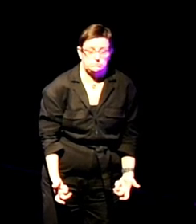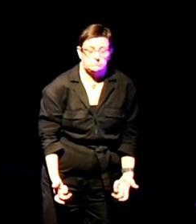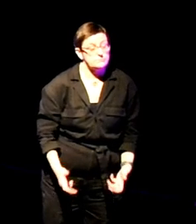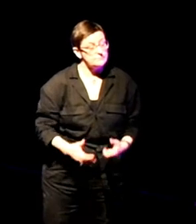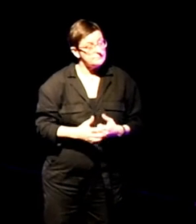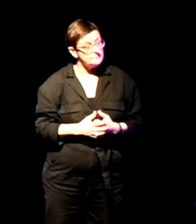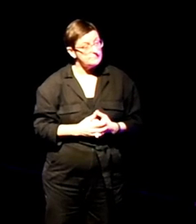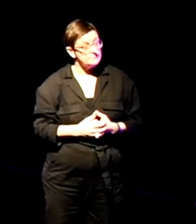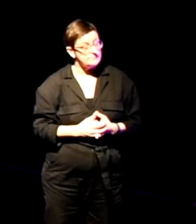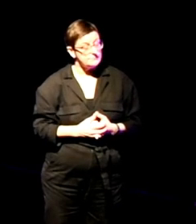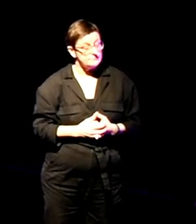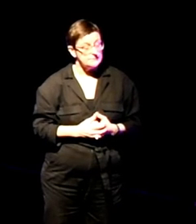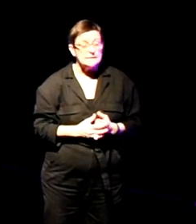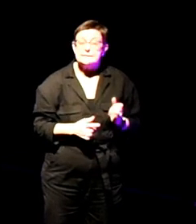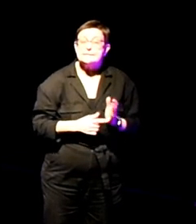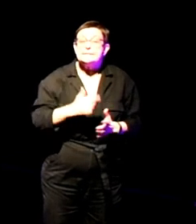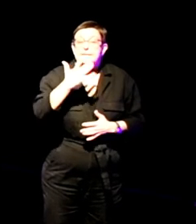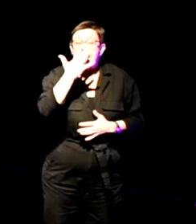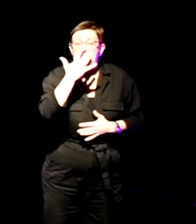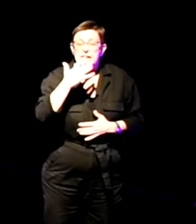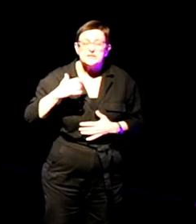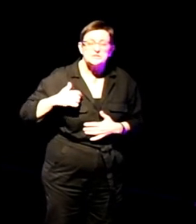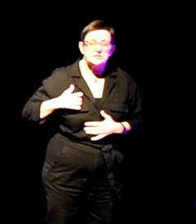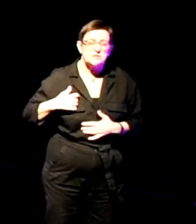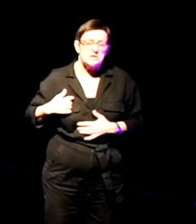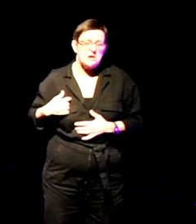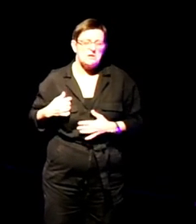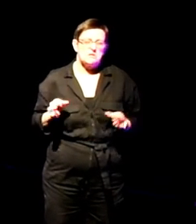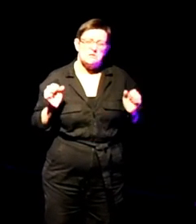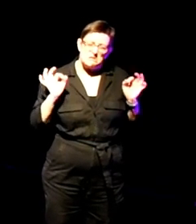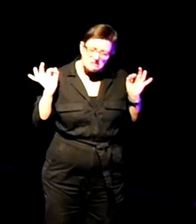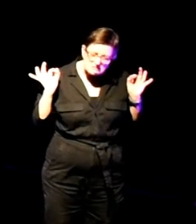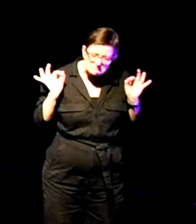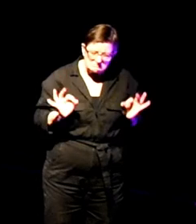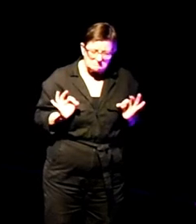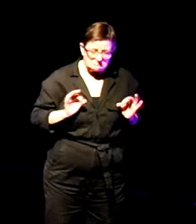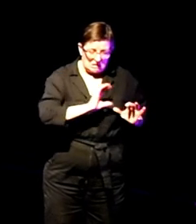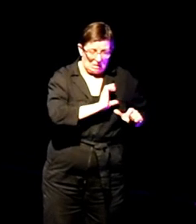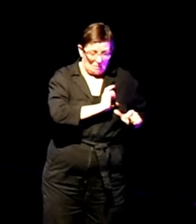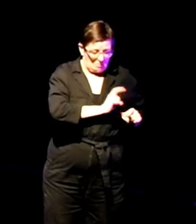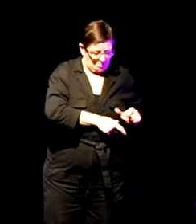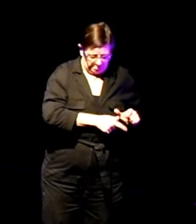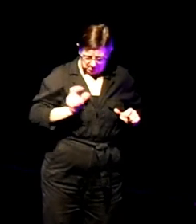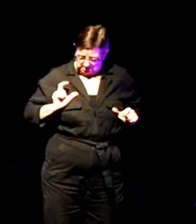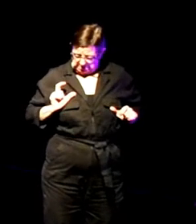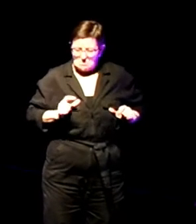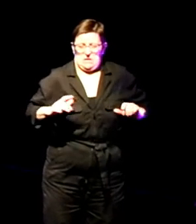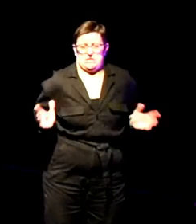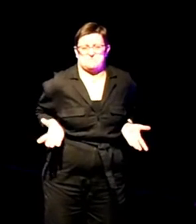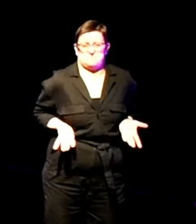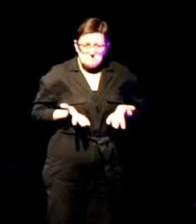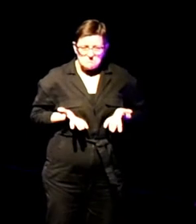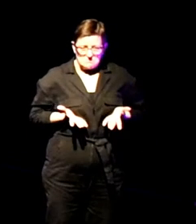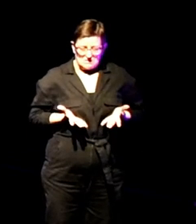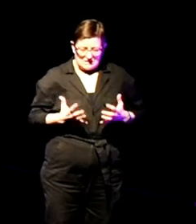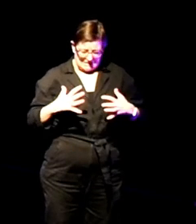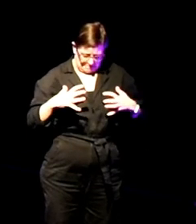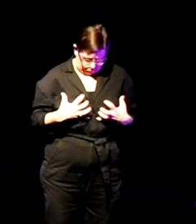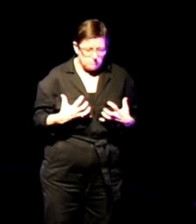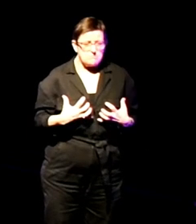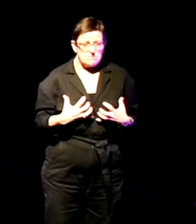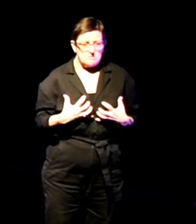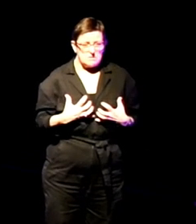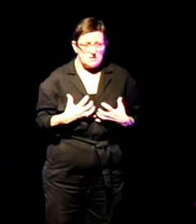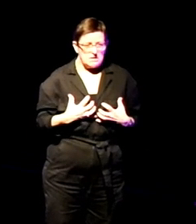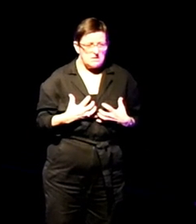As a teen, I caged them in a stricture more pad than tit, cooped them up in